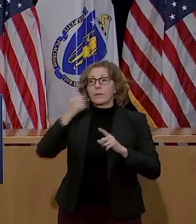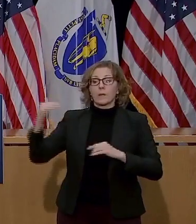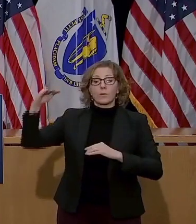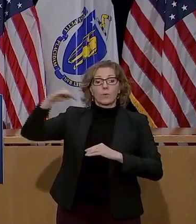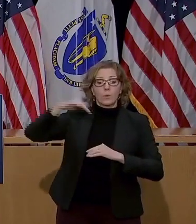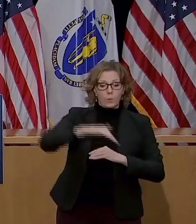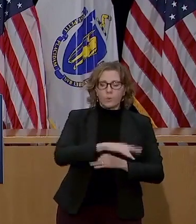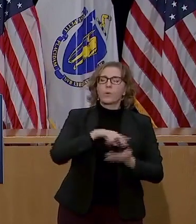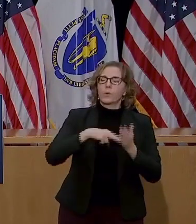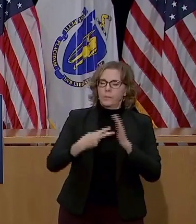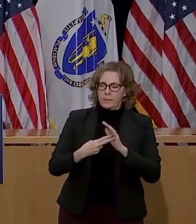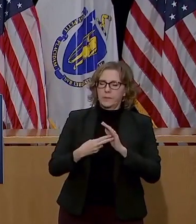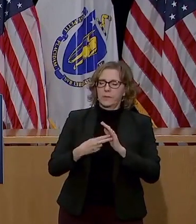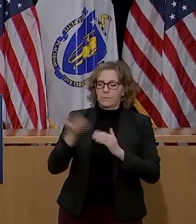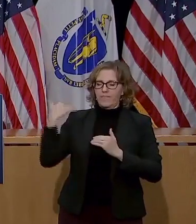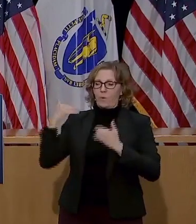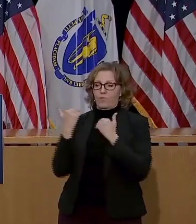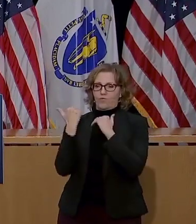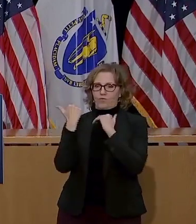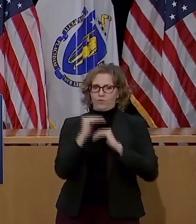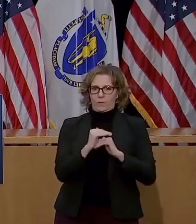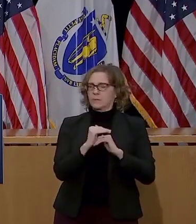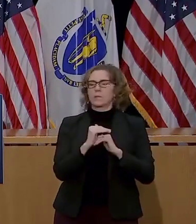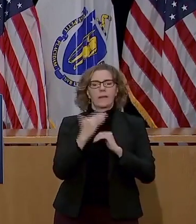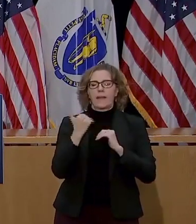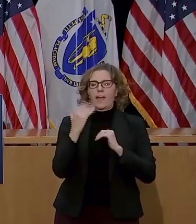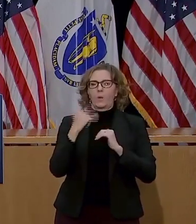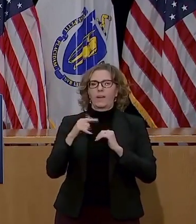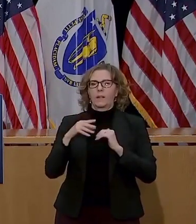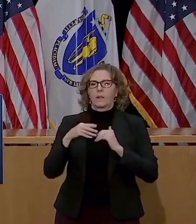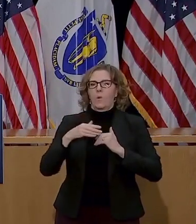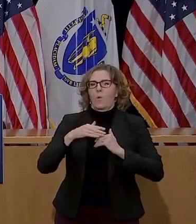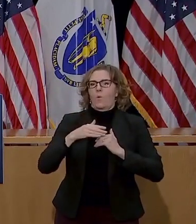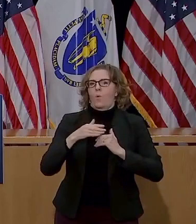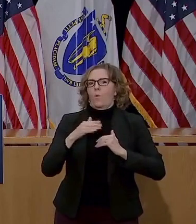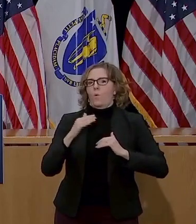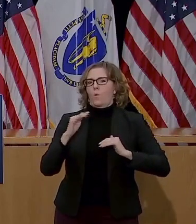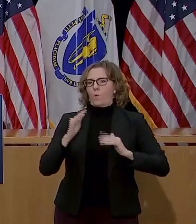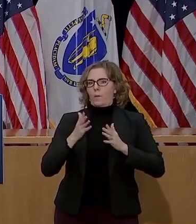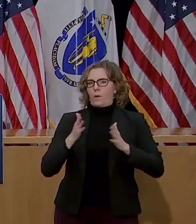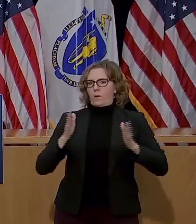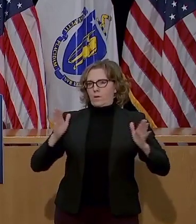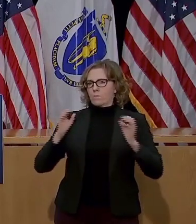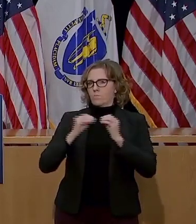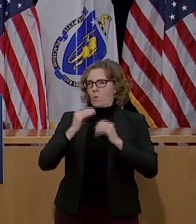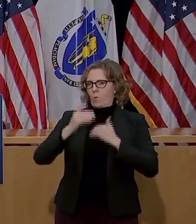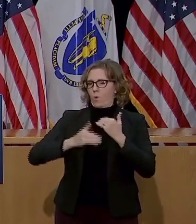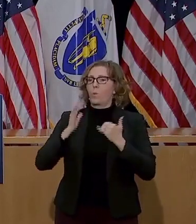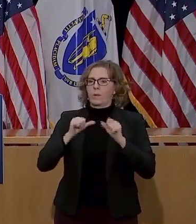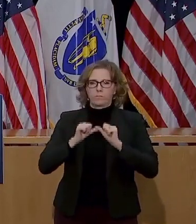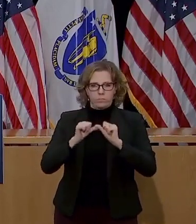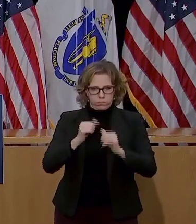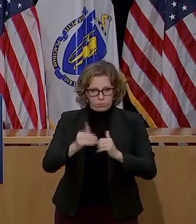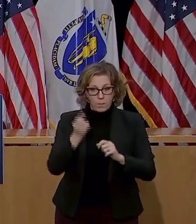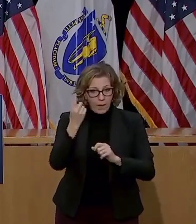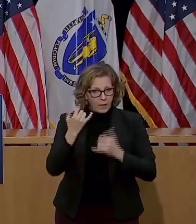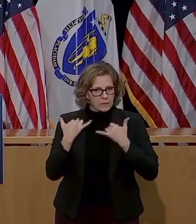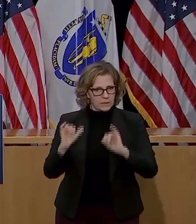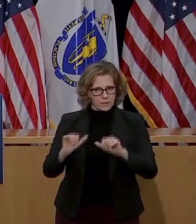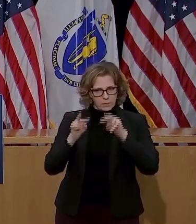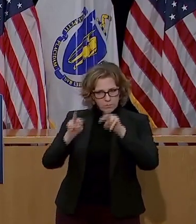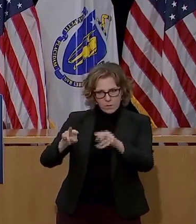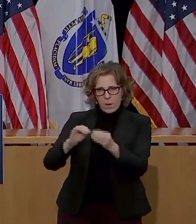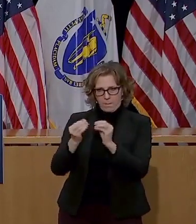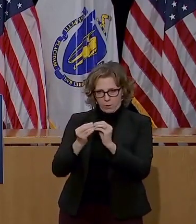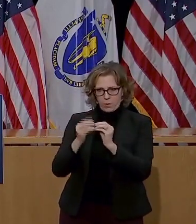surge in the first place, and we hope to be able to continue that reopening process. But obviously, we need to continue to see positive